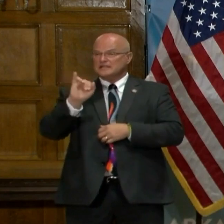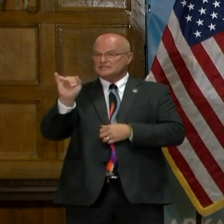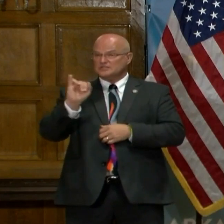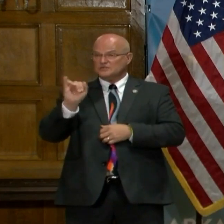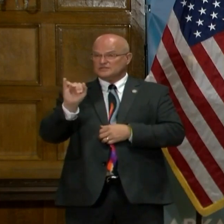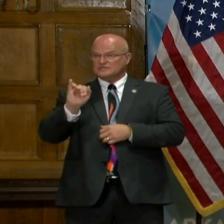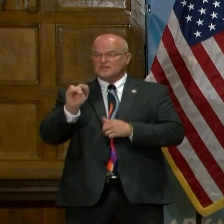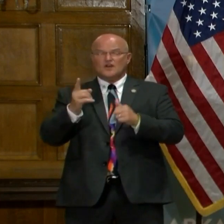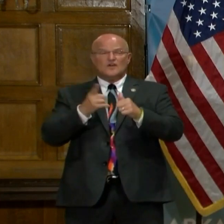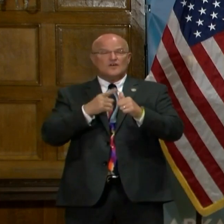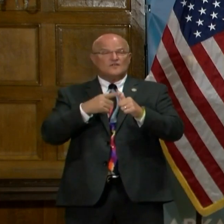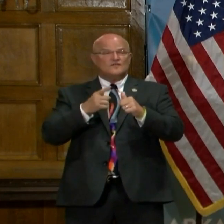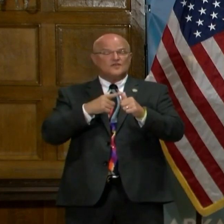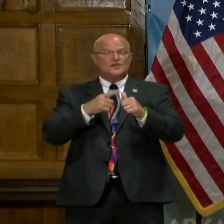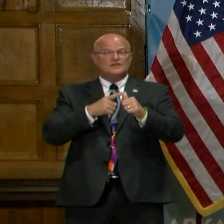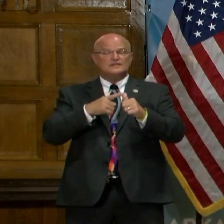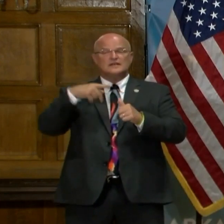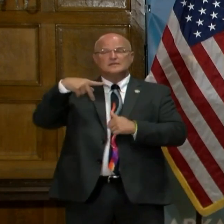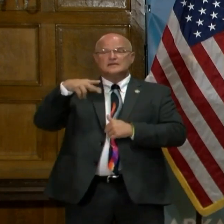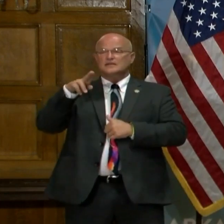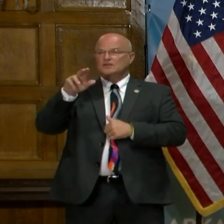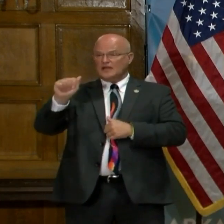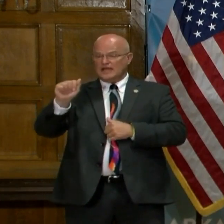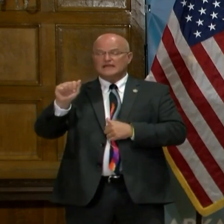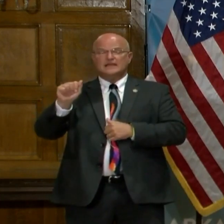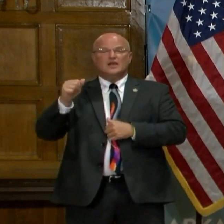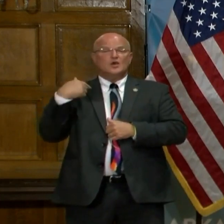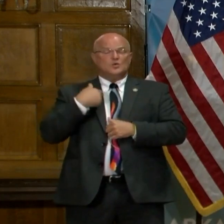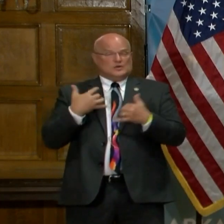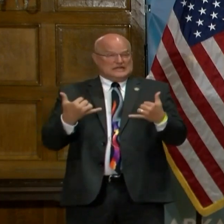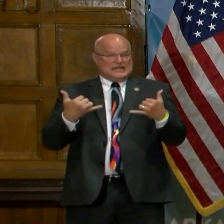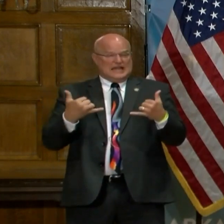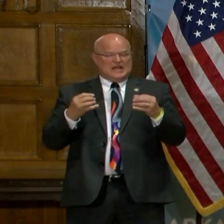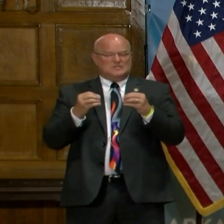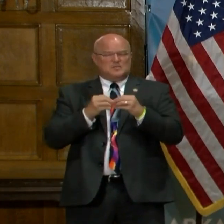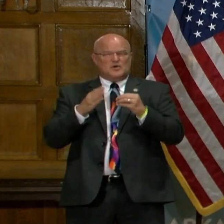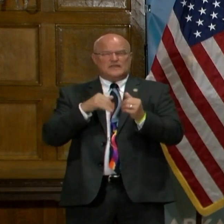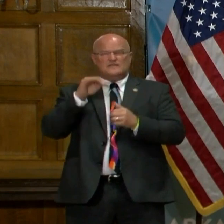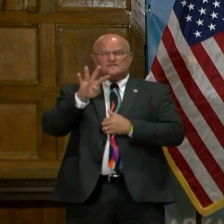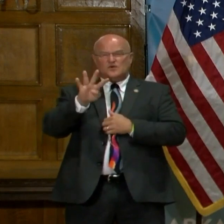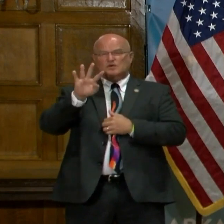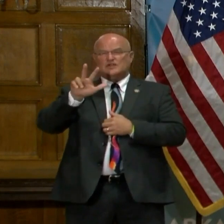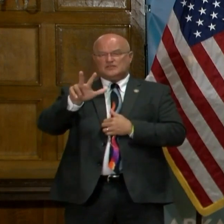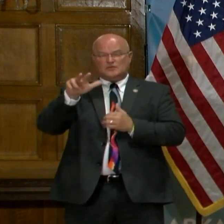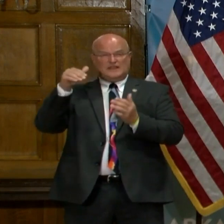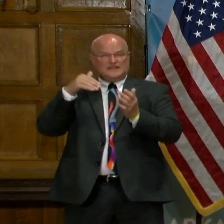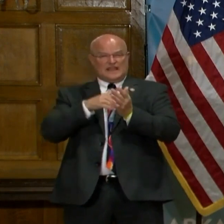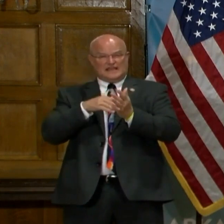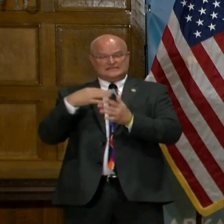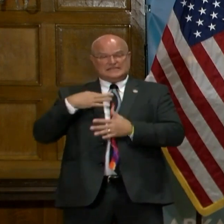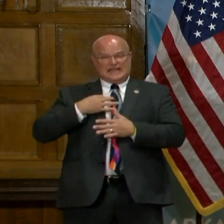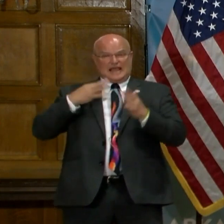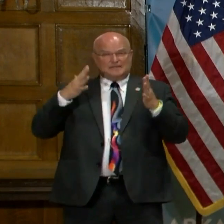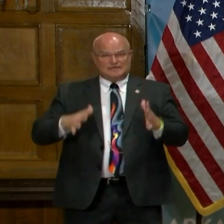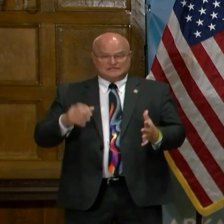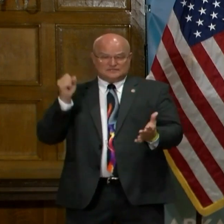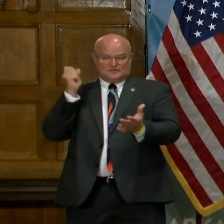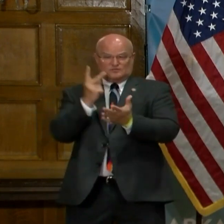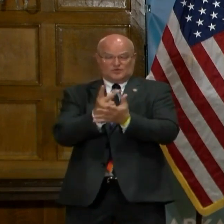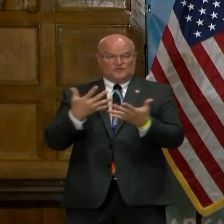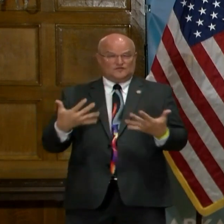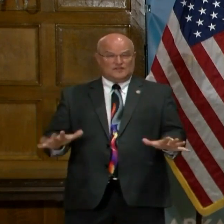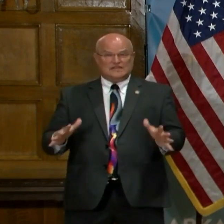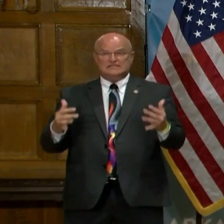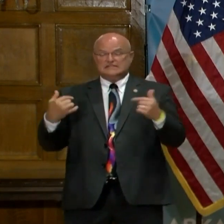on the Pandemic Unemployment Assistance Program, we're now a little over 43,000 applicants who have been approved for that,